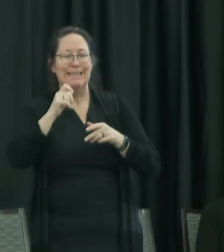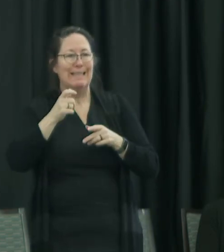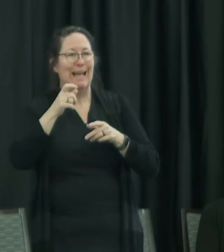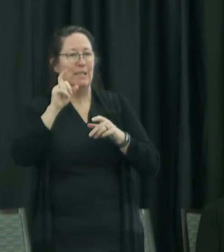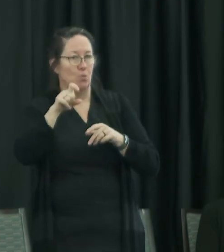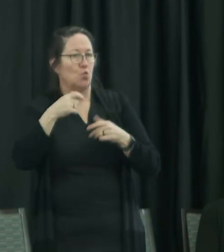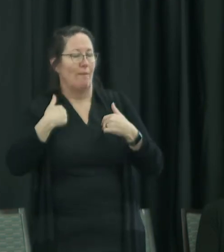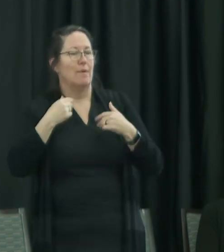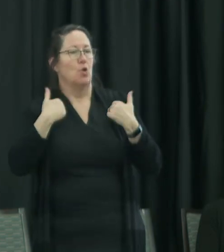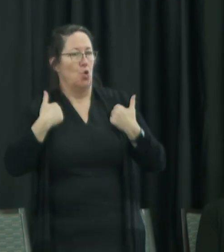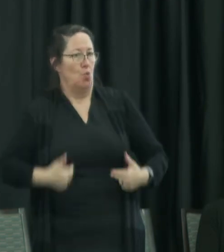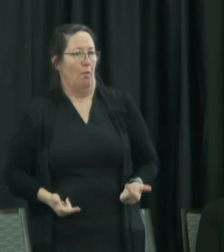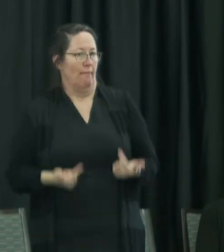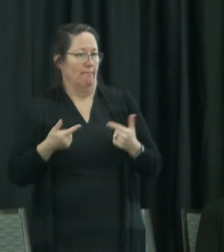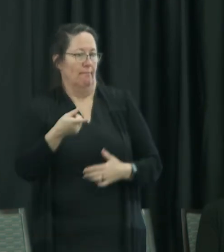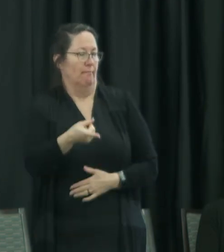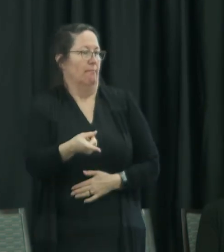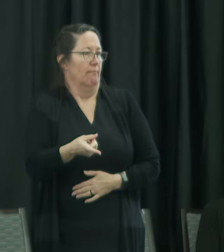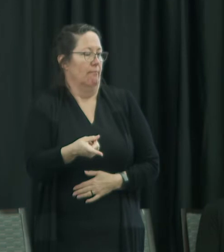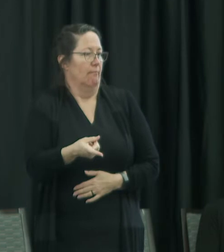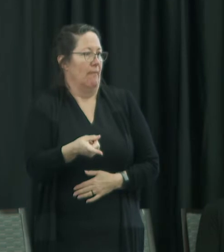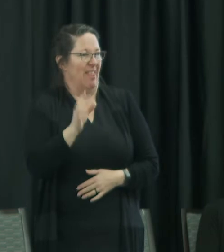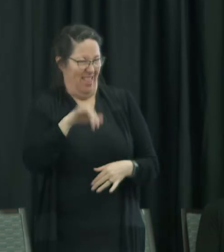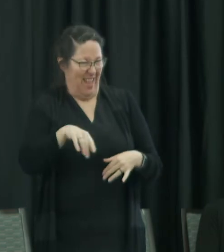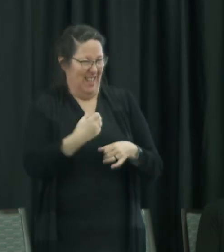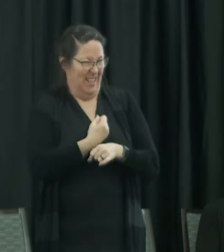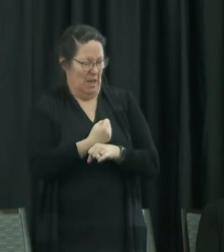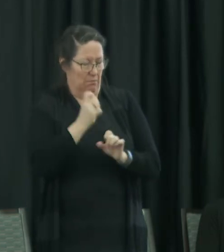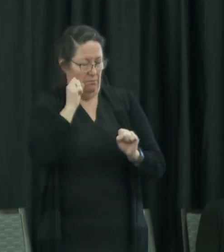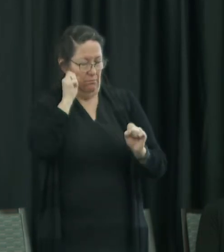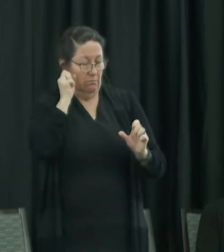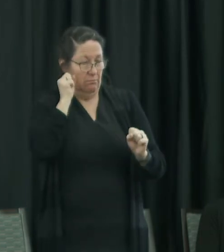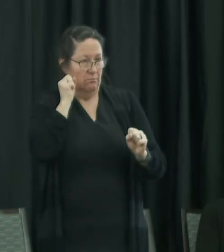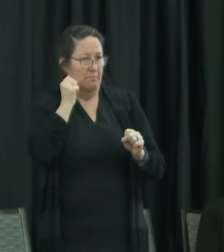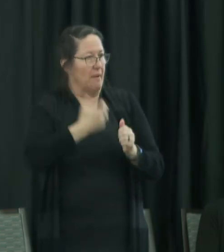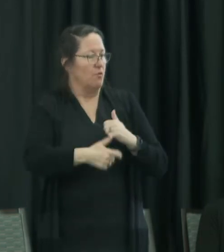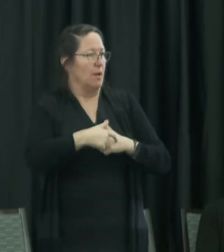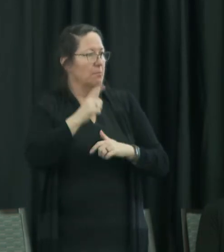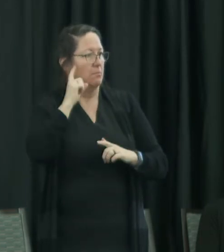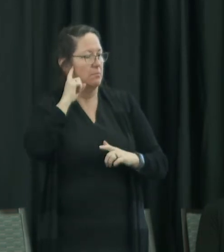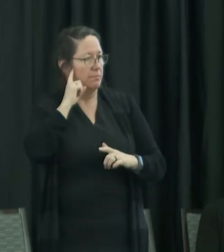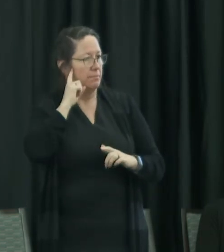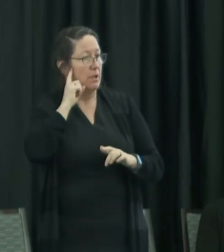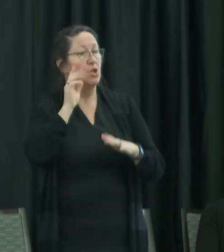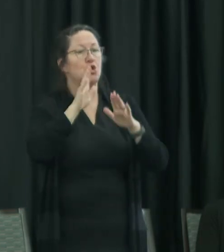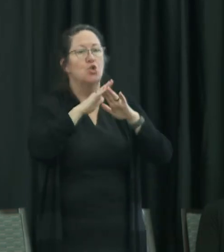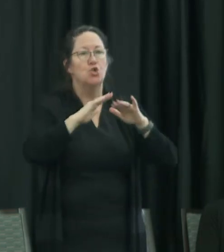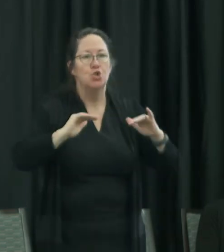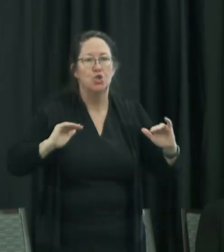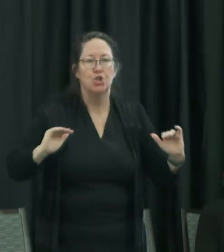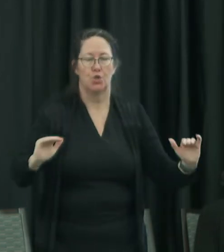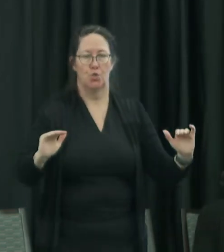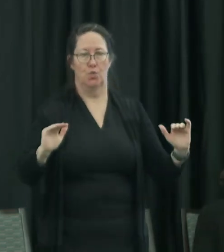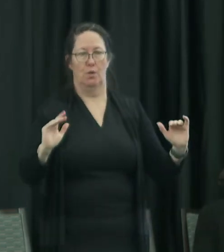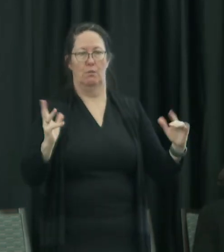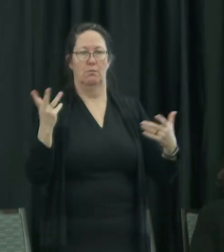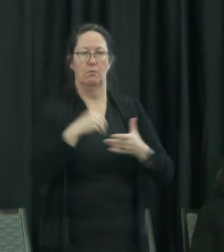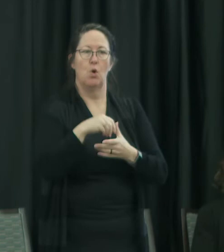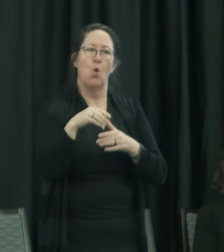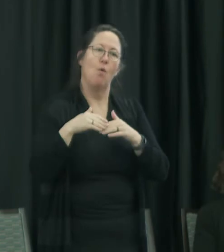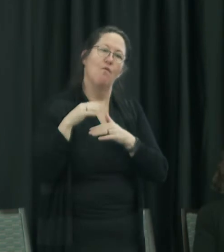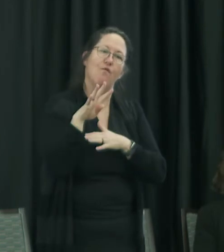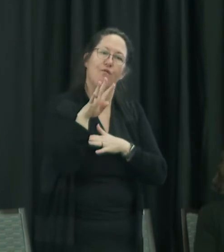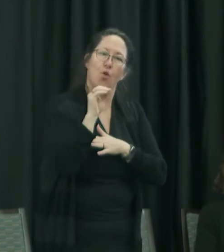human habitation. A statistic that startles me every time I hear it is that children consistently make up